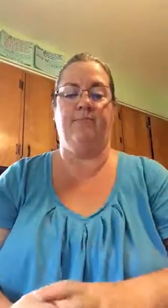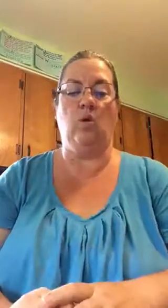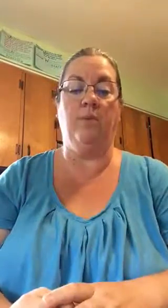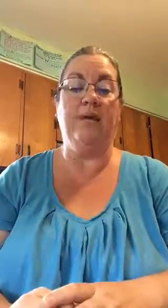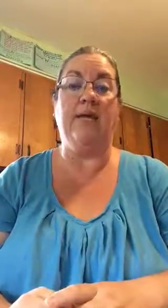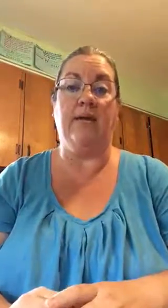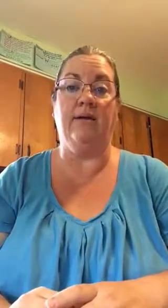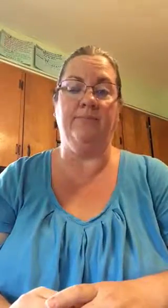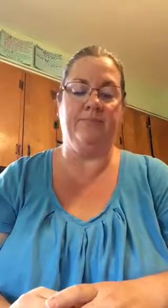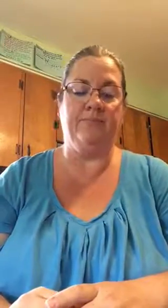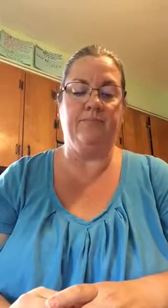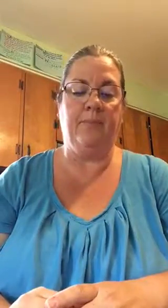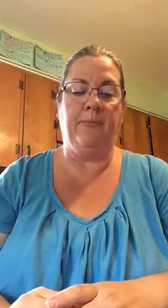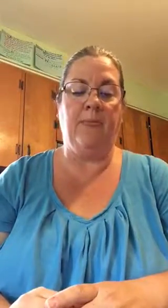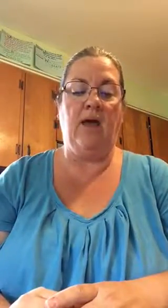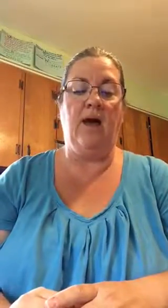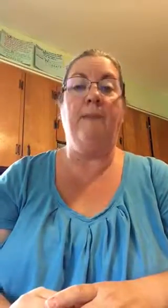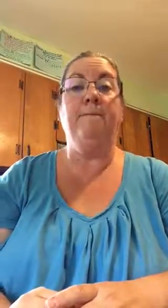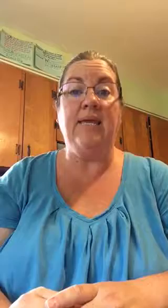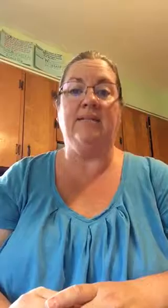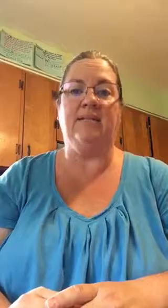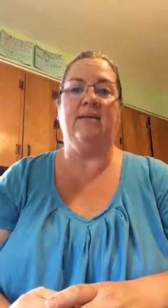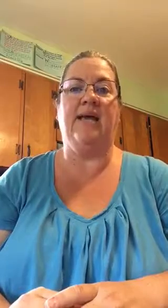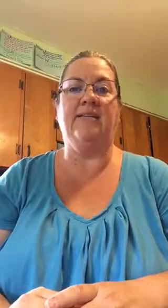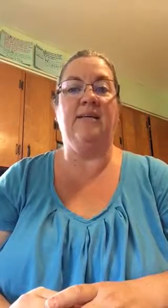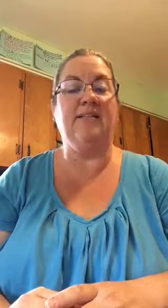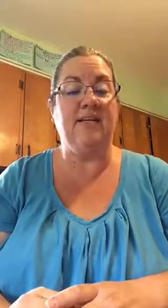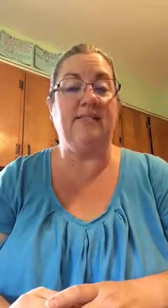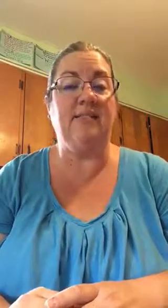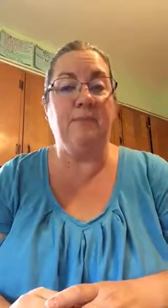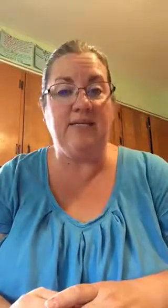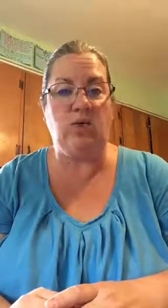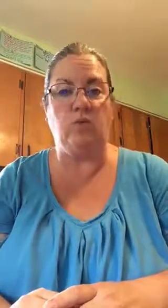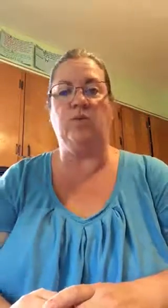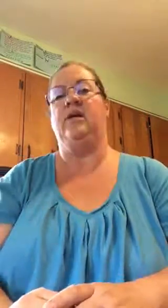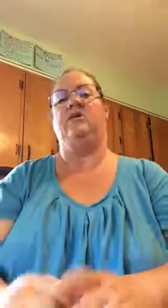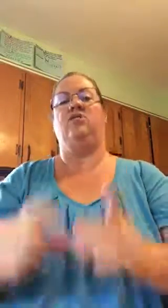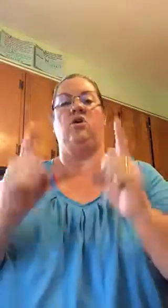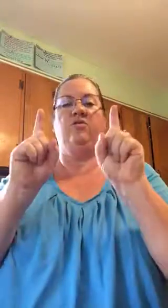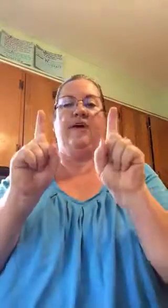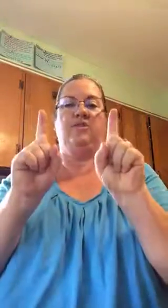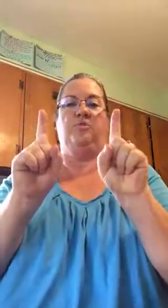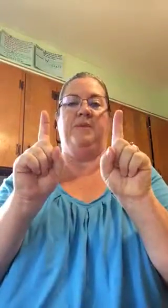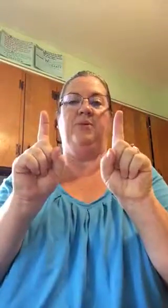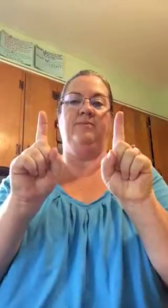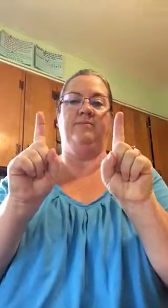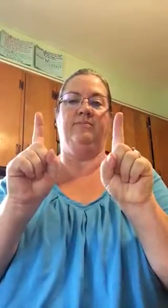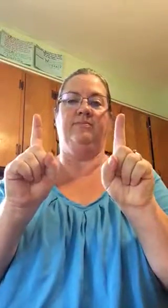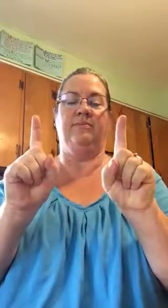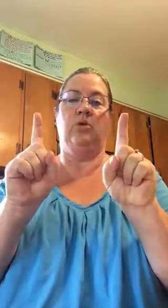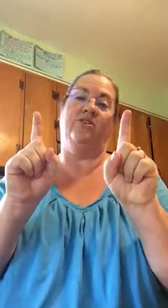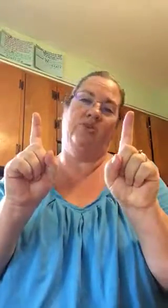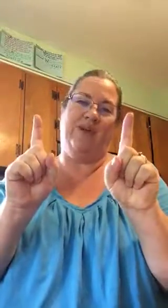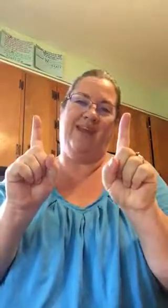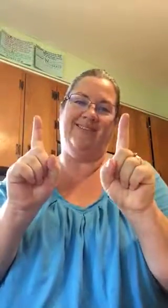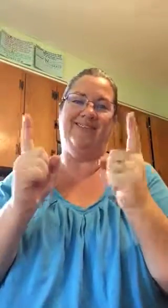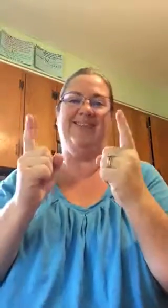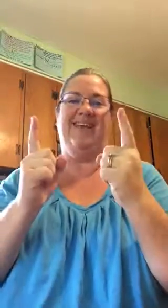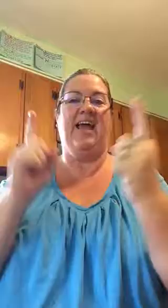Or meaning. Meet, as in it's nice to meet you. So you've got two people, or two one hands, and you